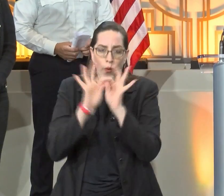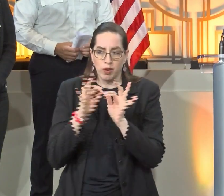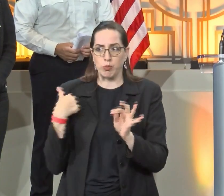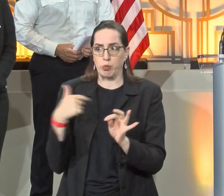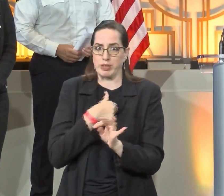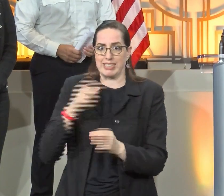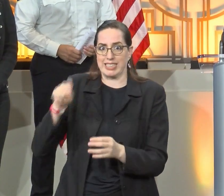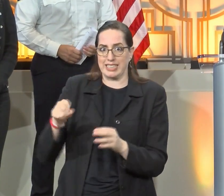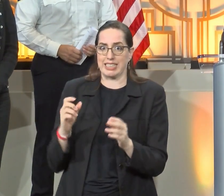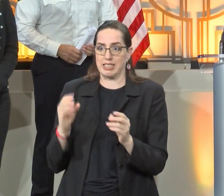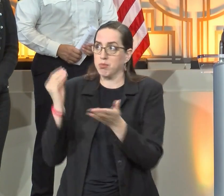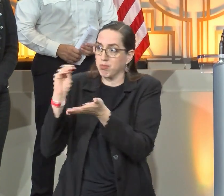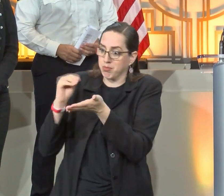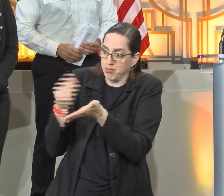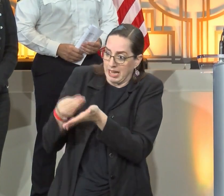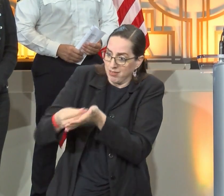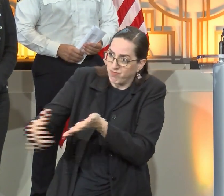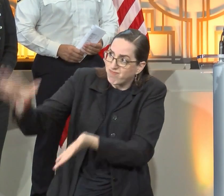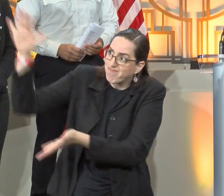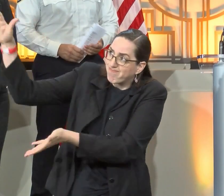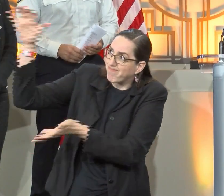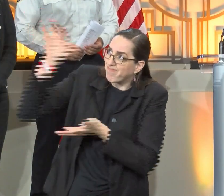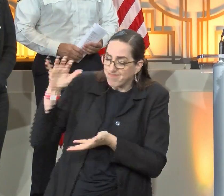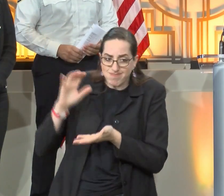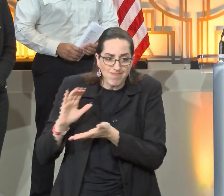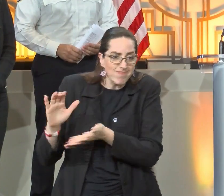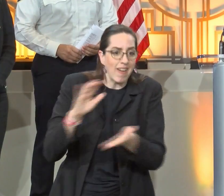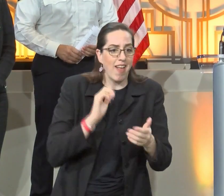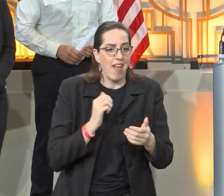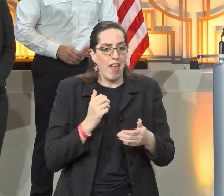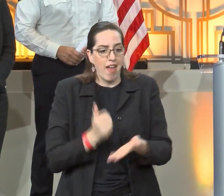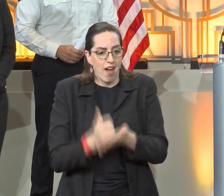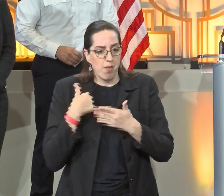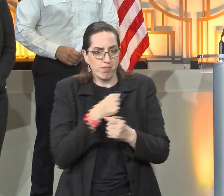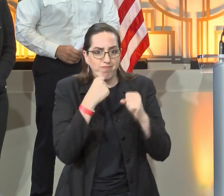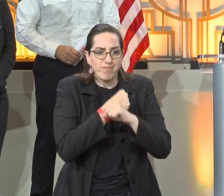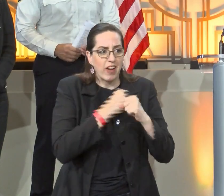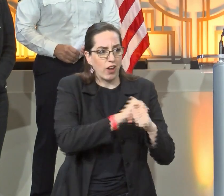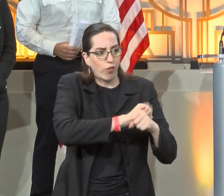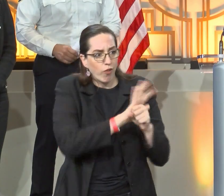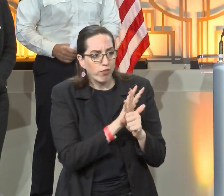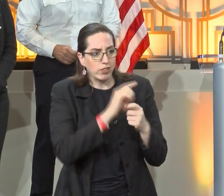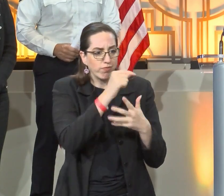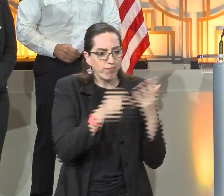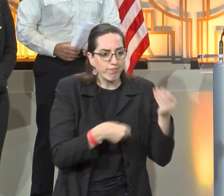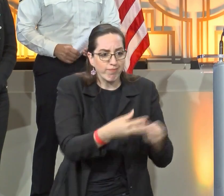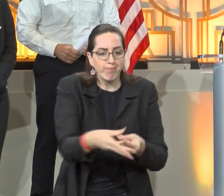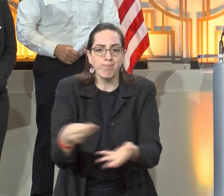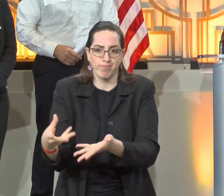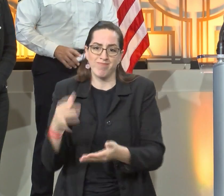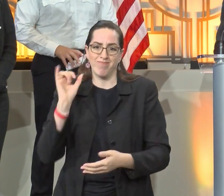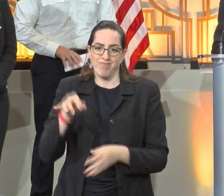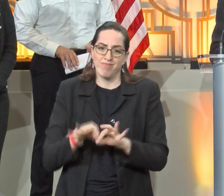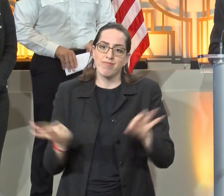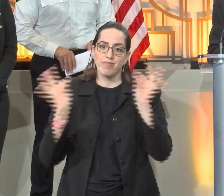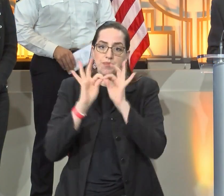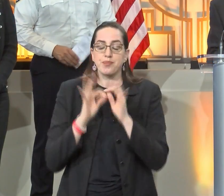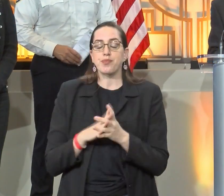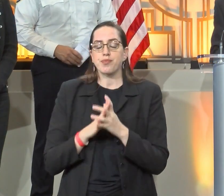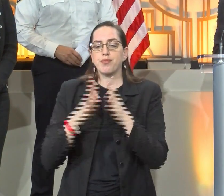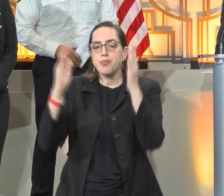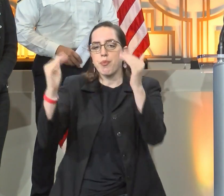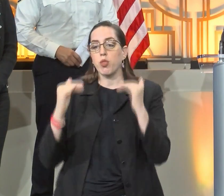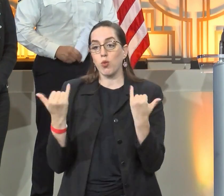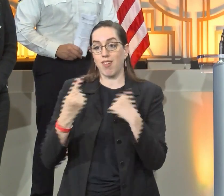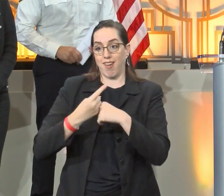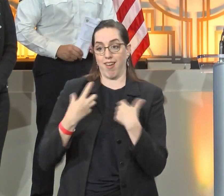fight COVID-19 and other pandemics that may come down the pike. Today, the Houston Health